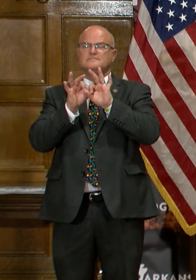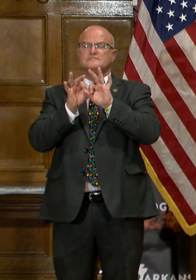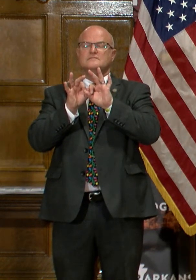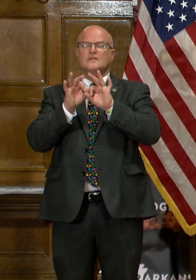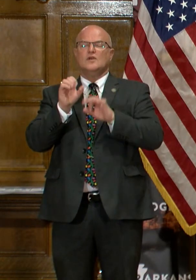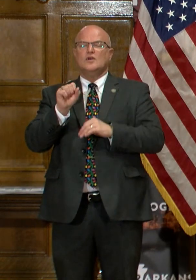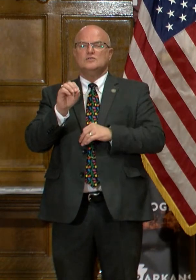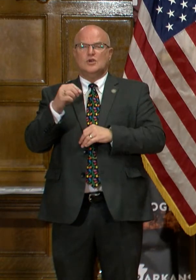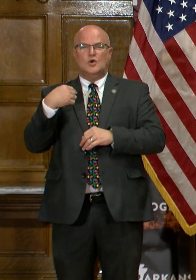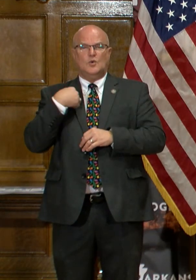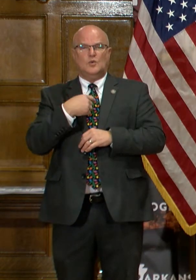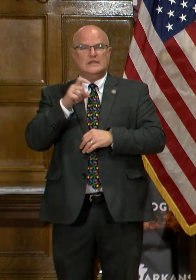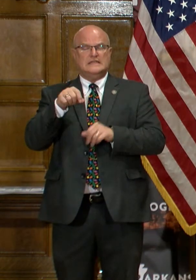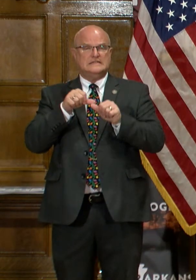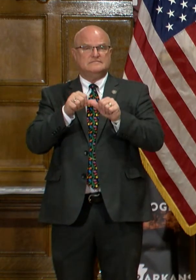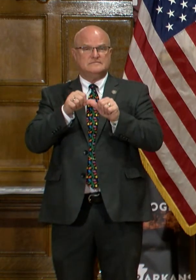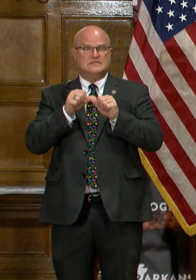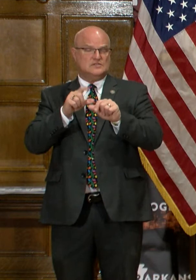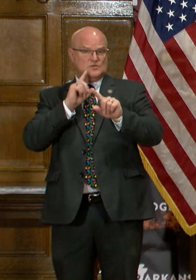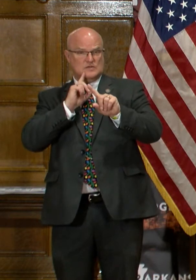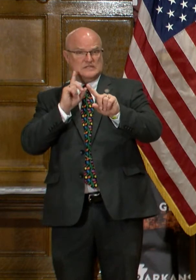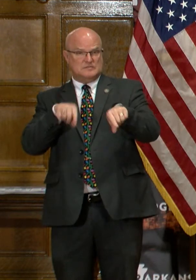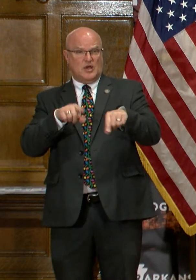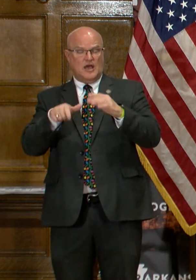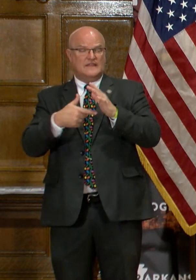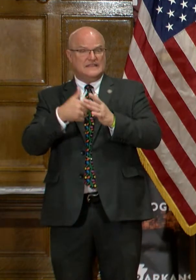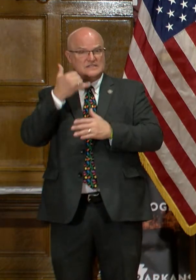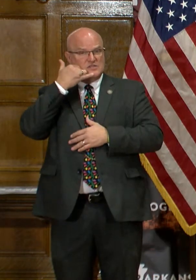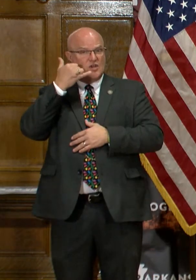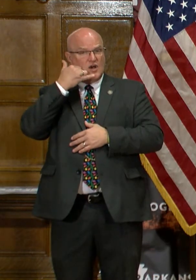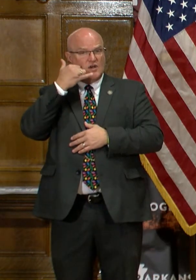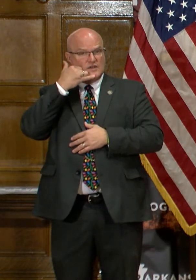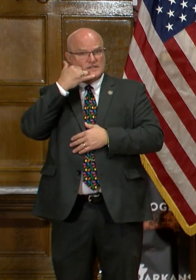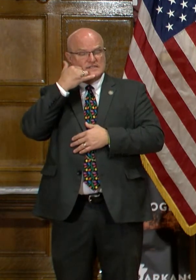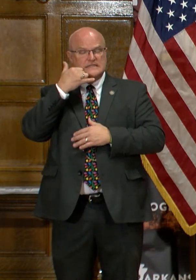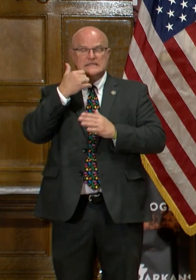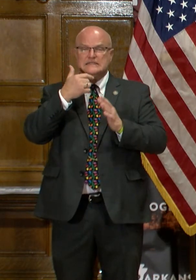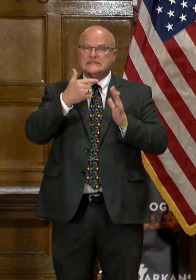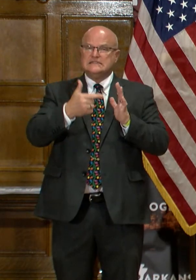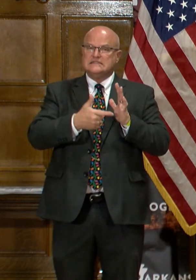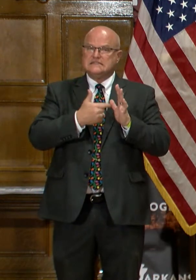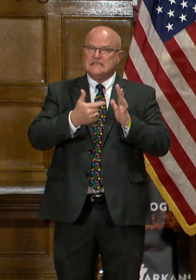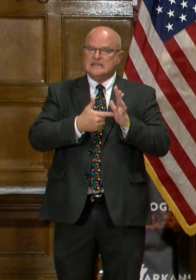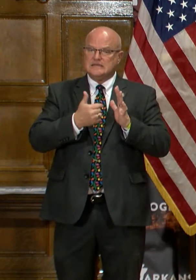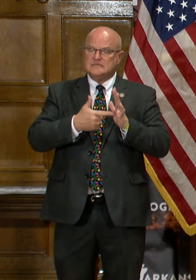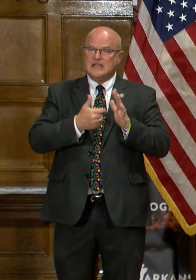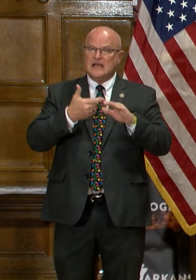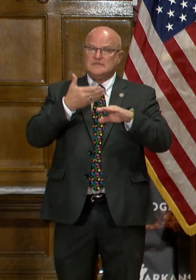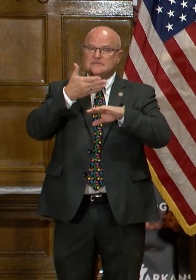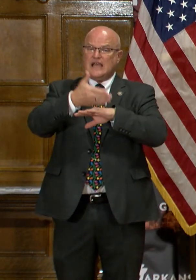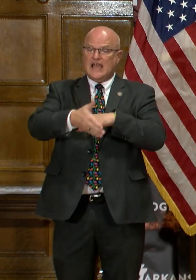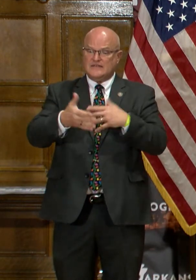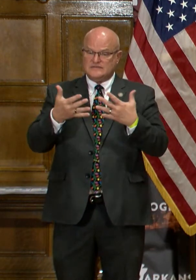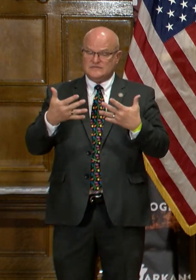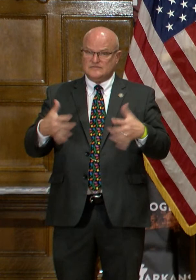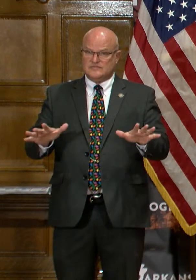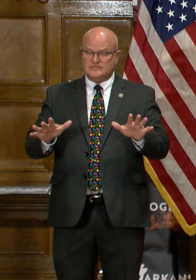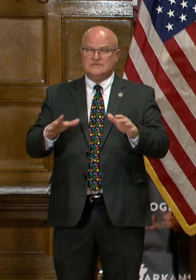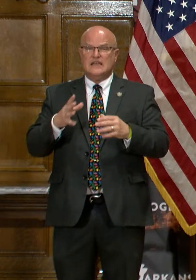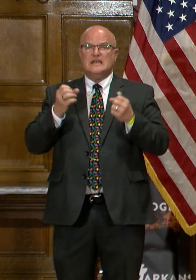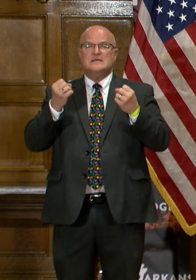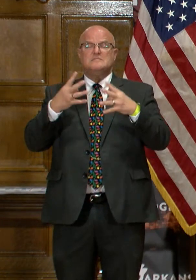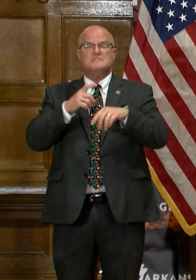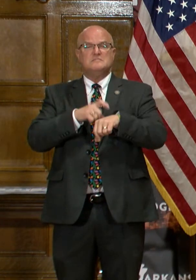And so we need to continue to respond to these calls, and sometimes you'll get it after the fact, and